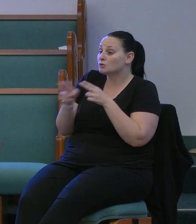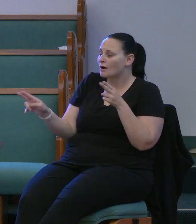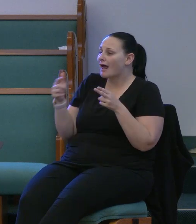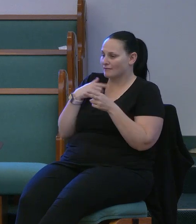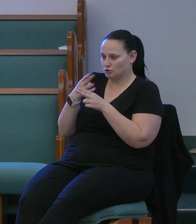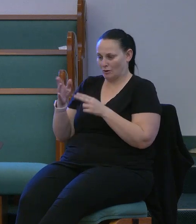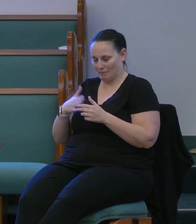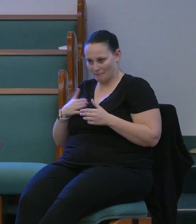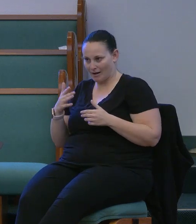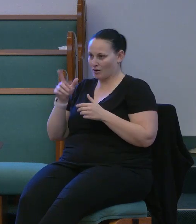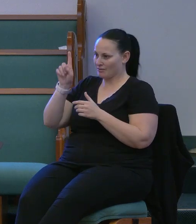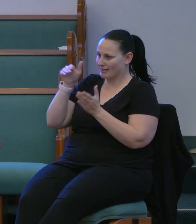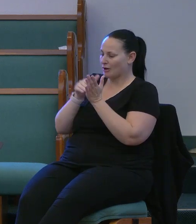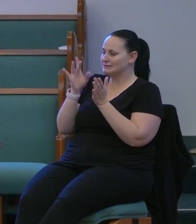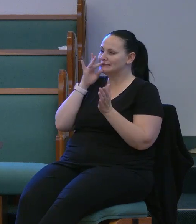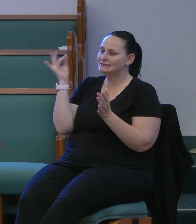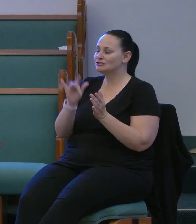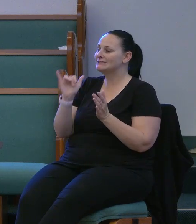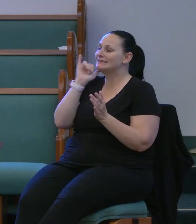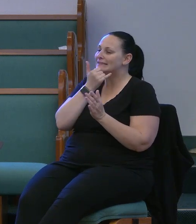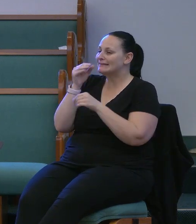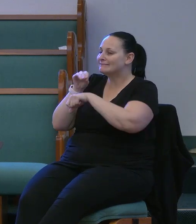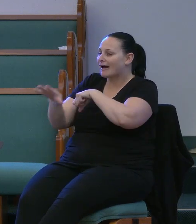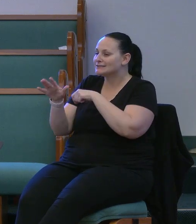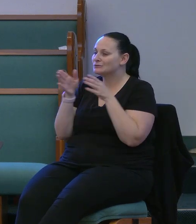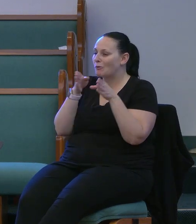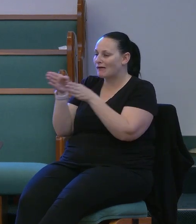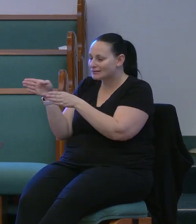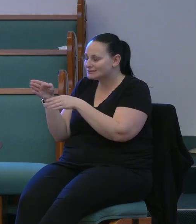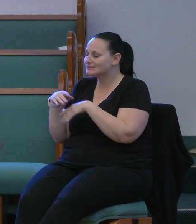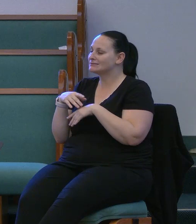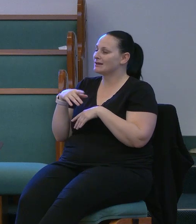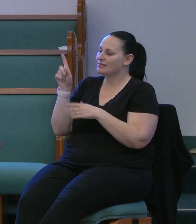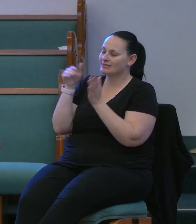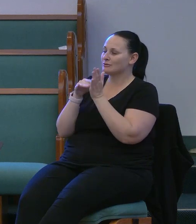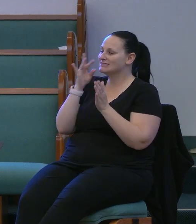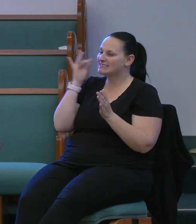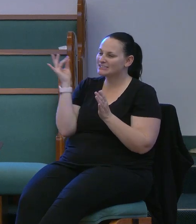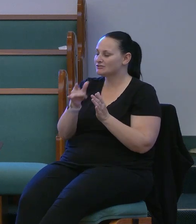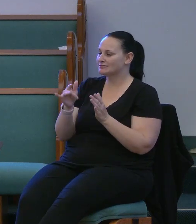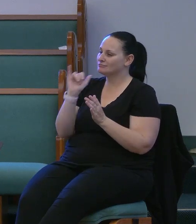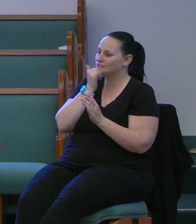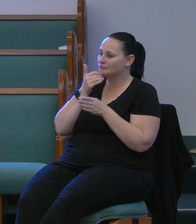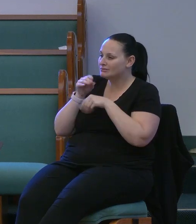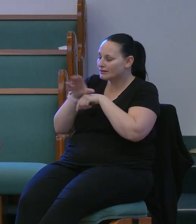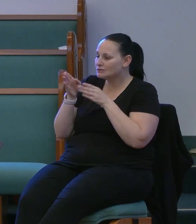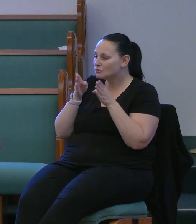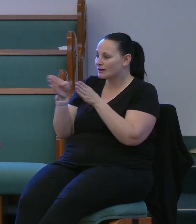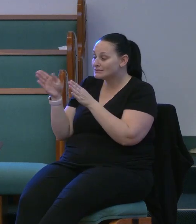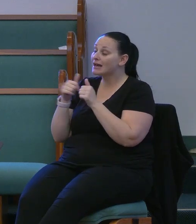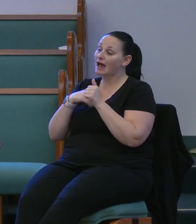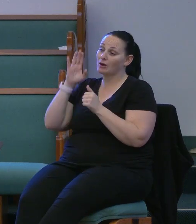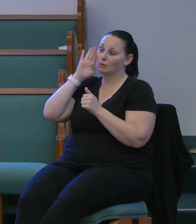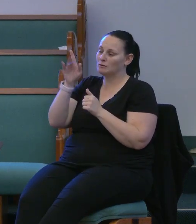shortened mine in 1,000 delicious, ill-advised ways. 1,000 deliciously ill-advised ways I'll